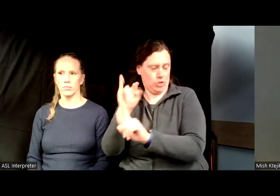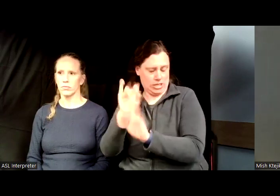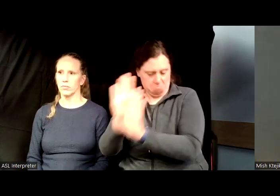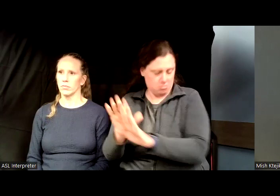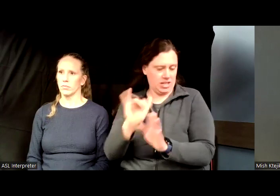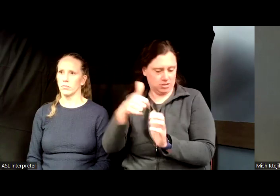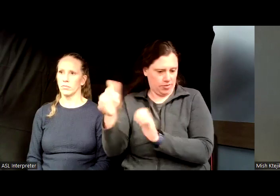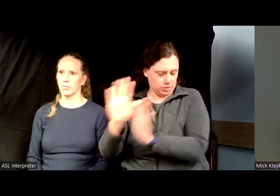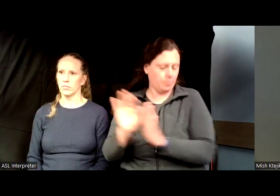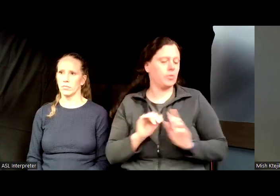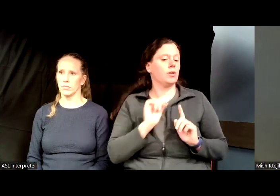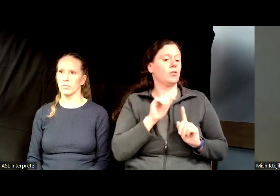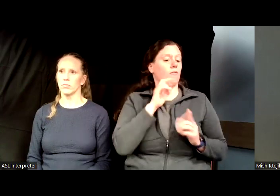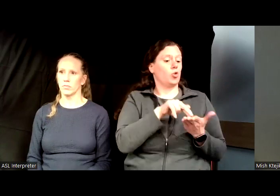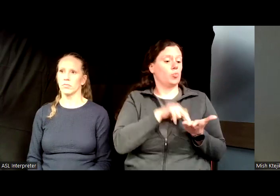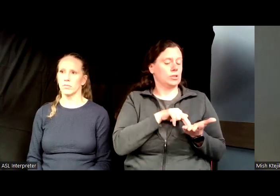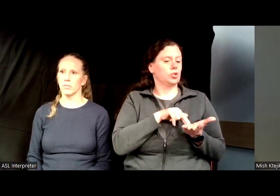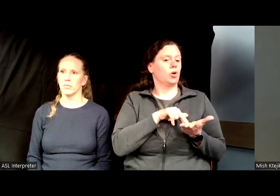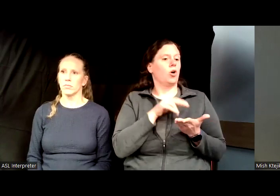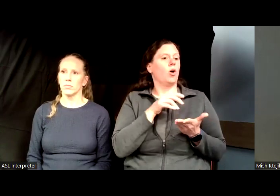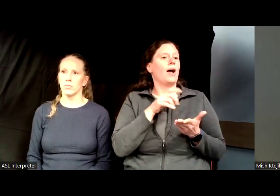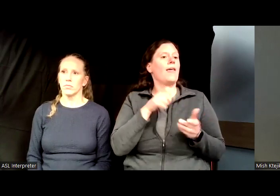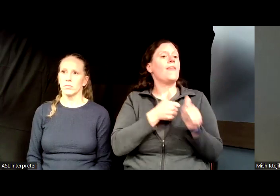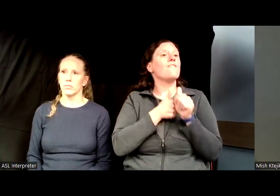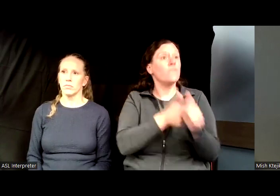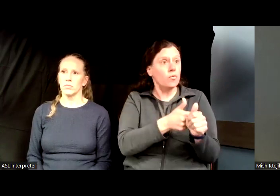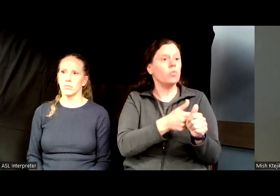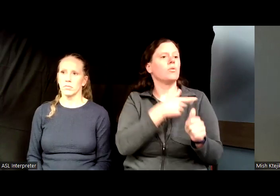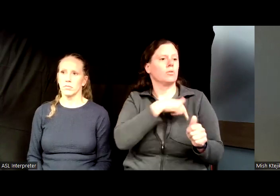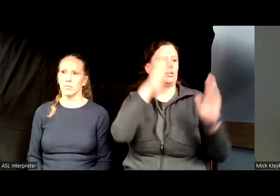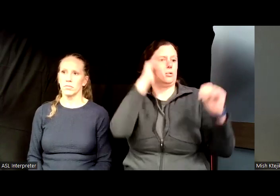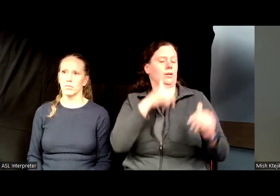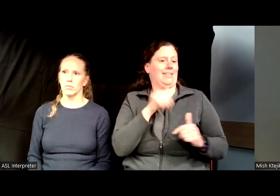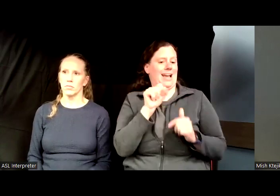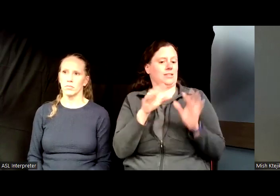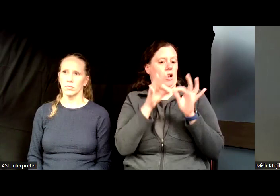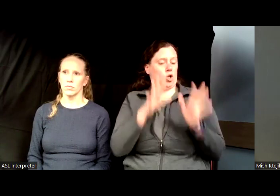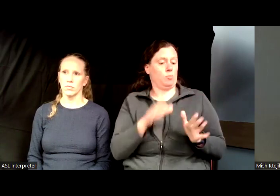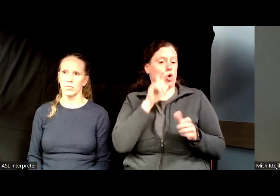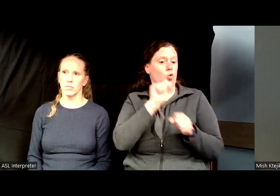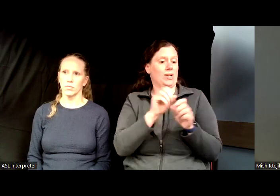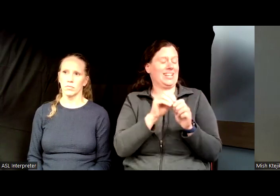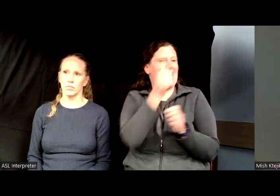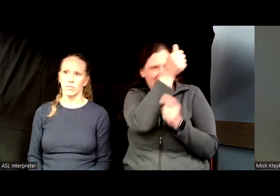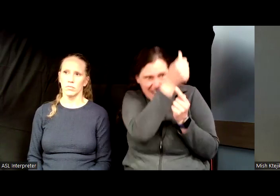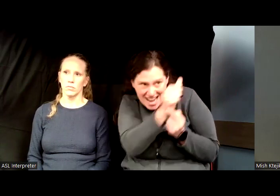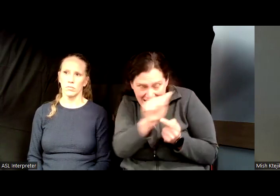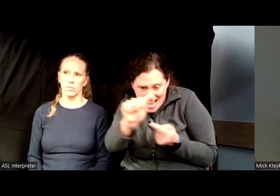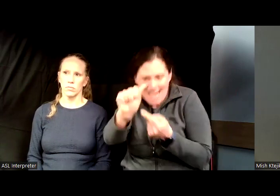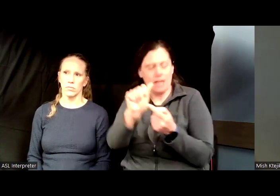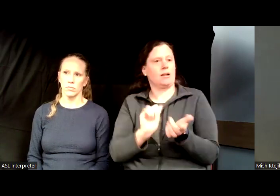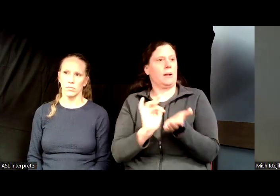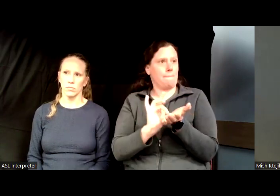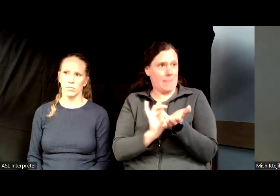spoken languages that they have tests for. For the register part of it, they expect the ASL interpreters